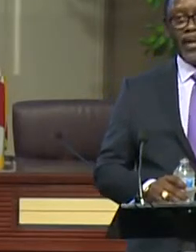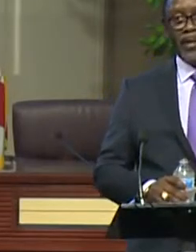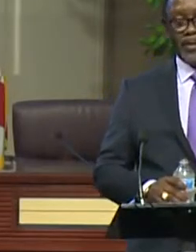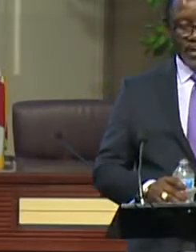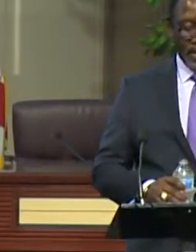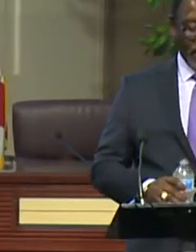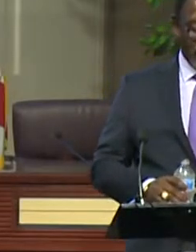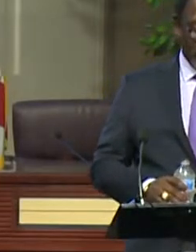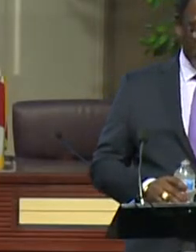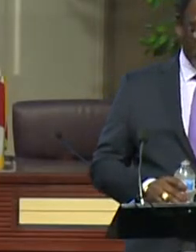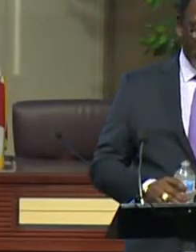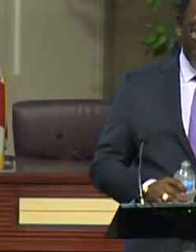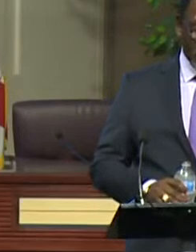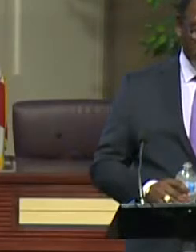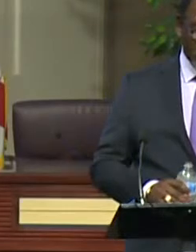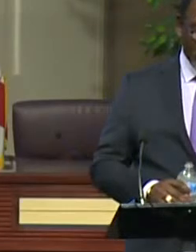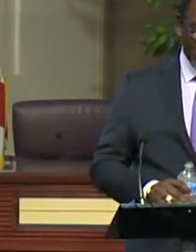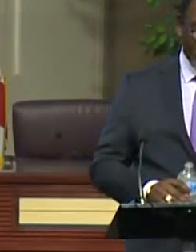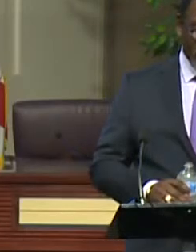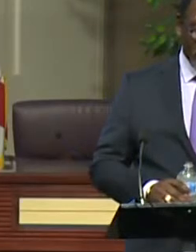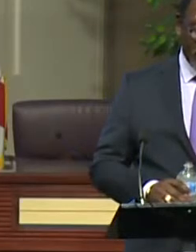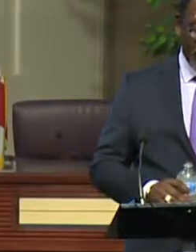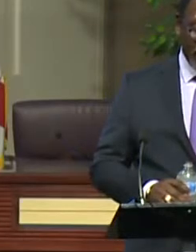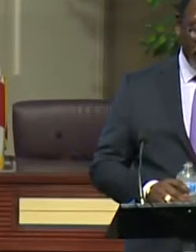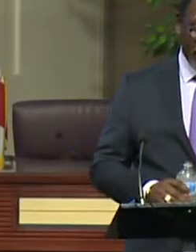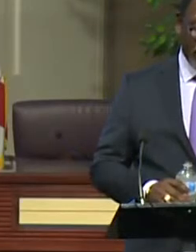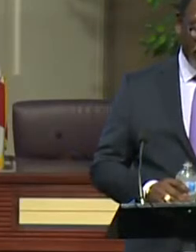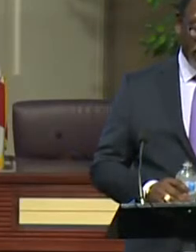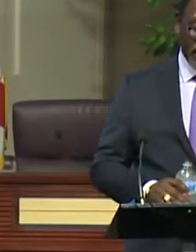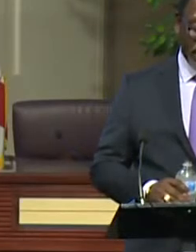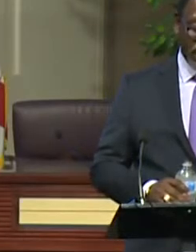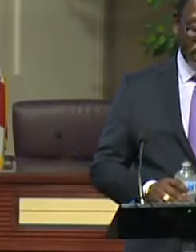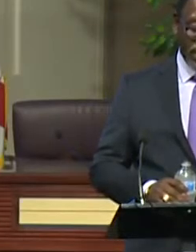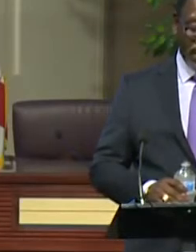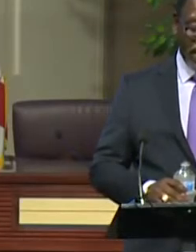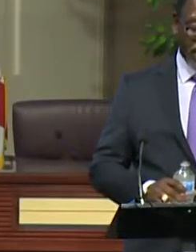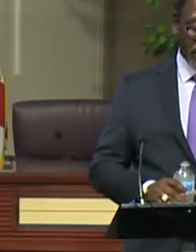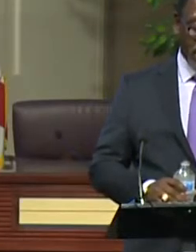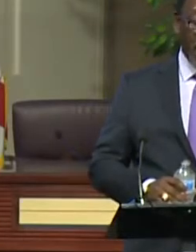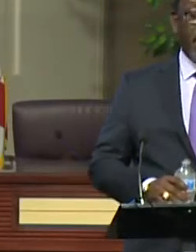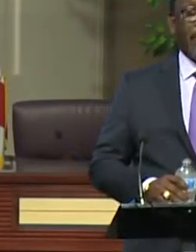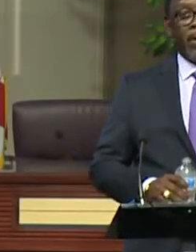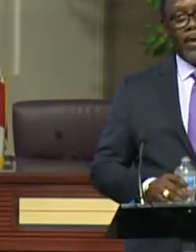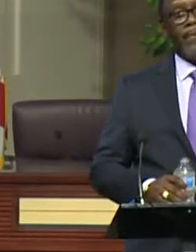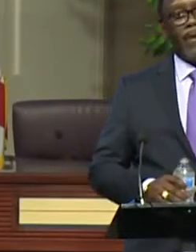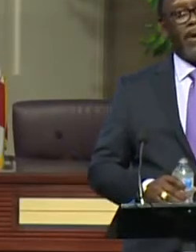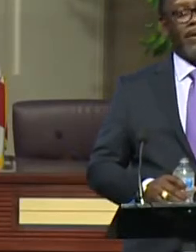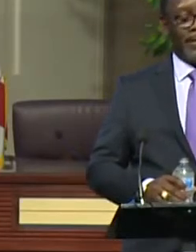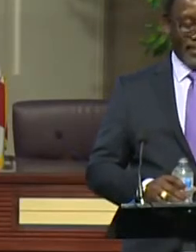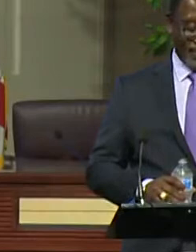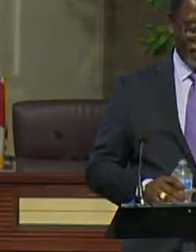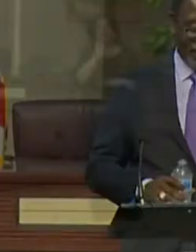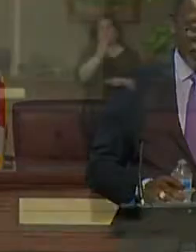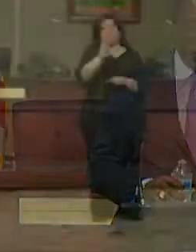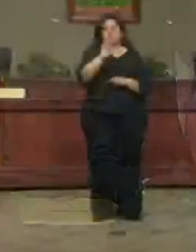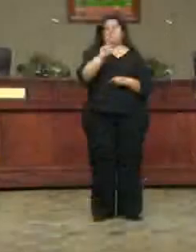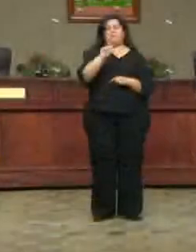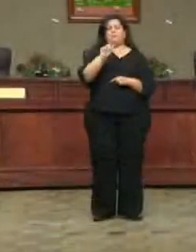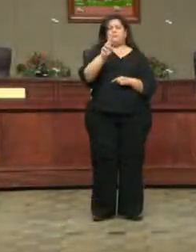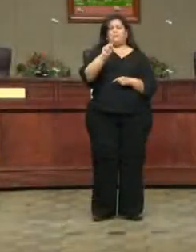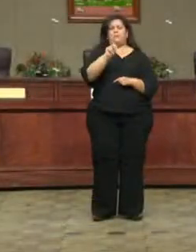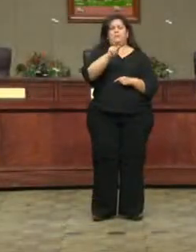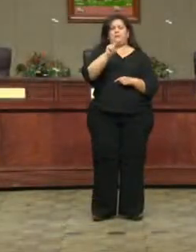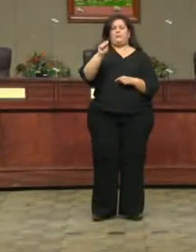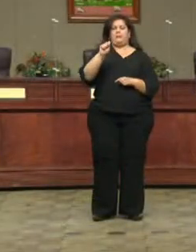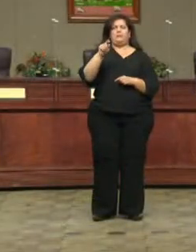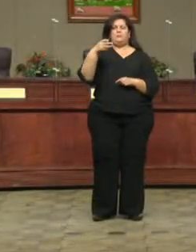convenient place to get a COVID-19 shot or get tested for the coronavirus, Barnett Park is a